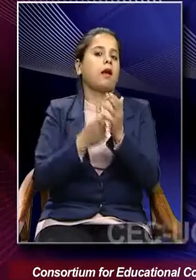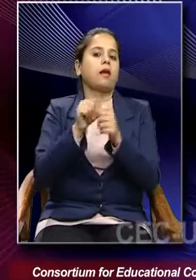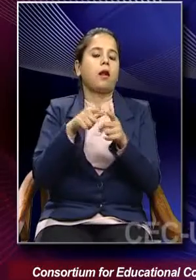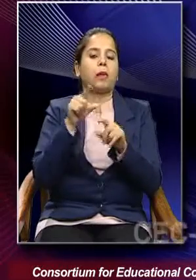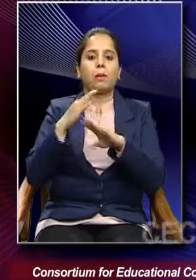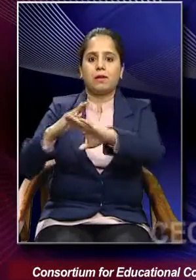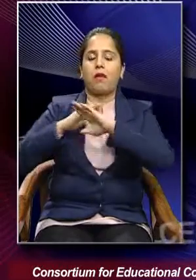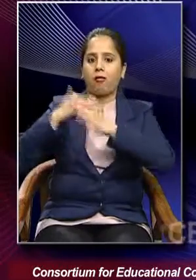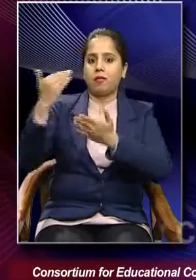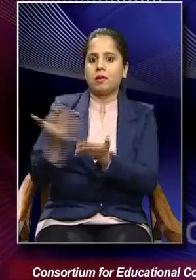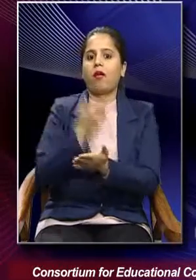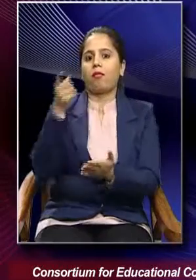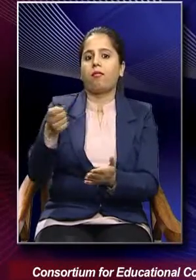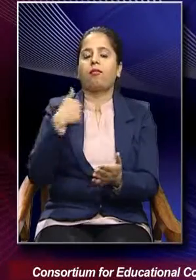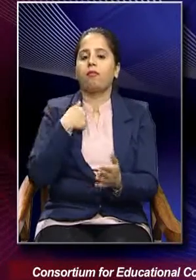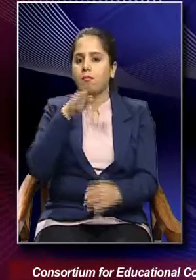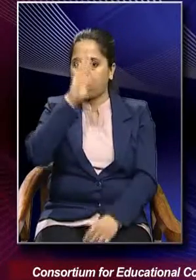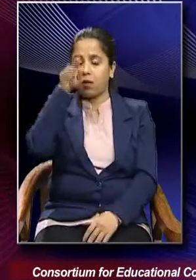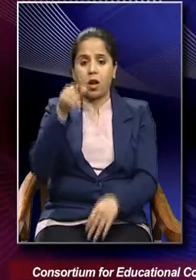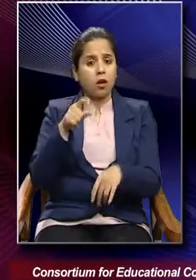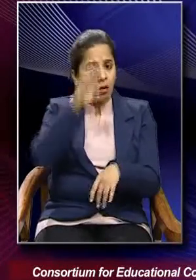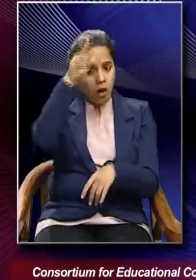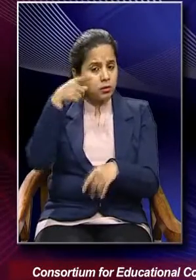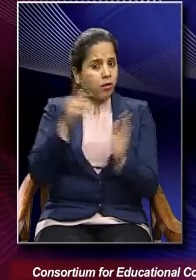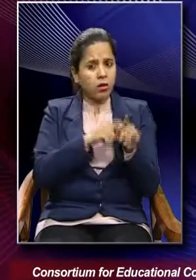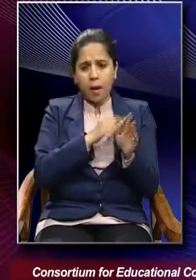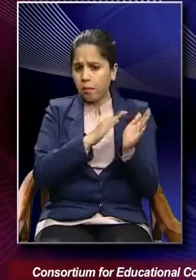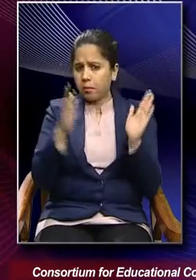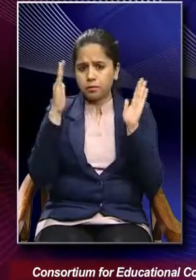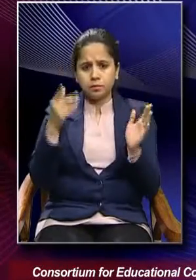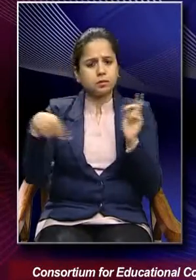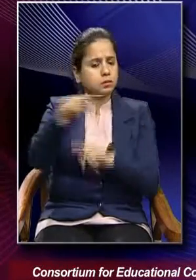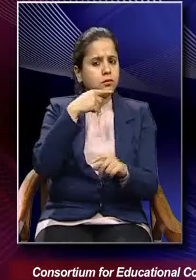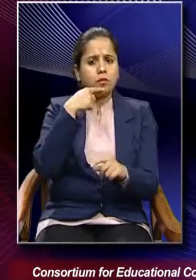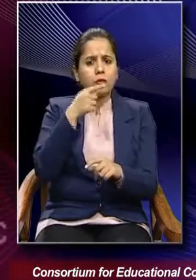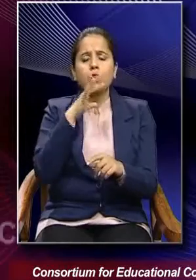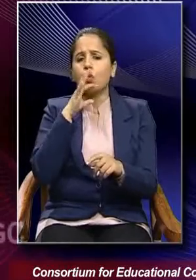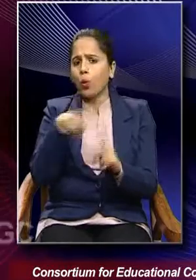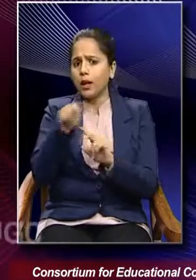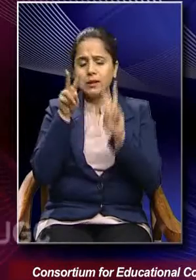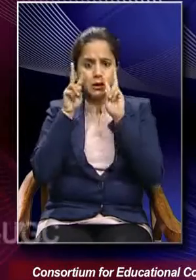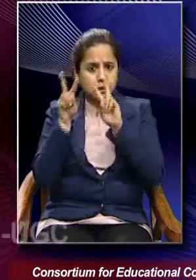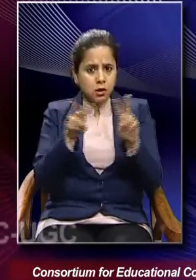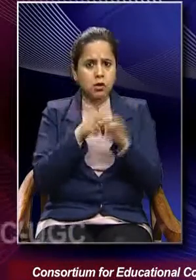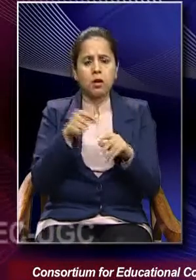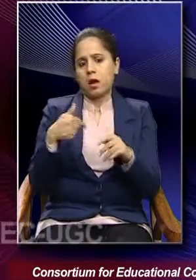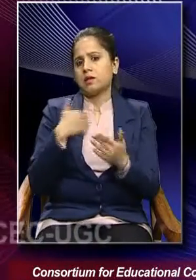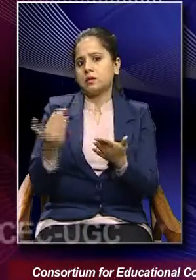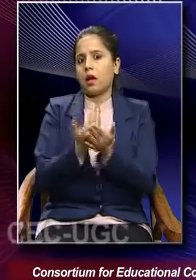saviors. So Mahatma Gandhi, in due course of time, came to be considered as a